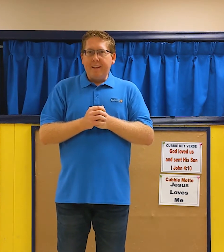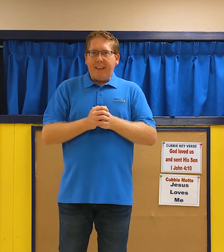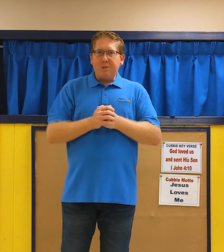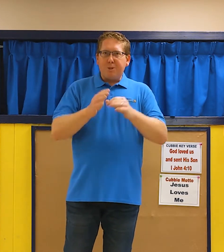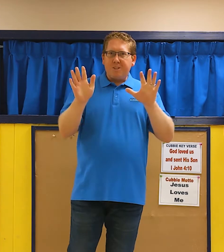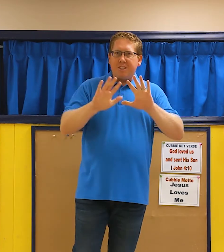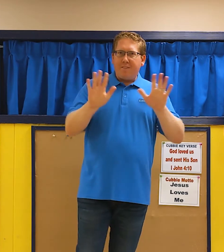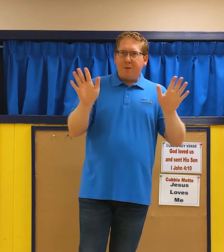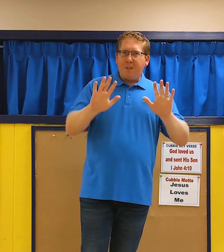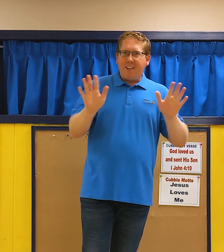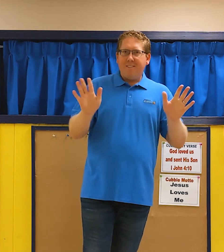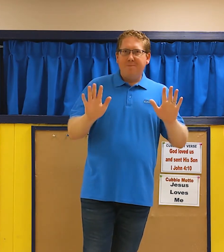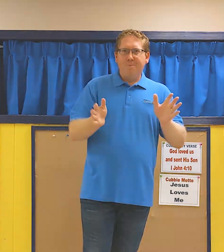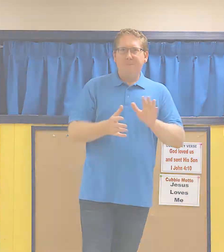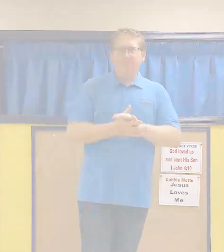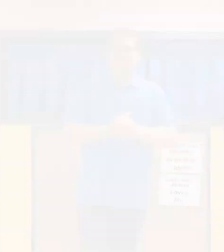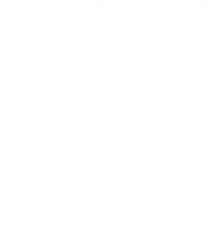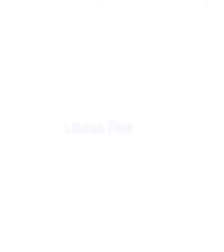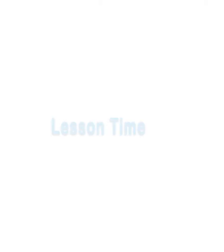Thanks, boys and girls. Have a good week.